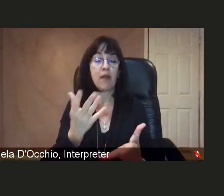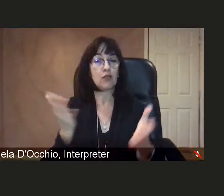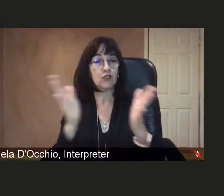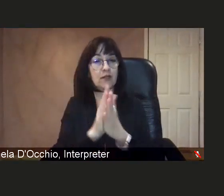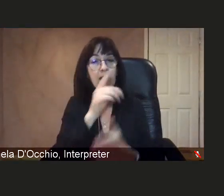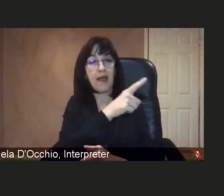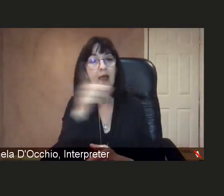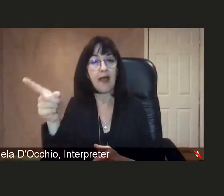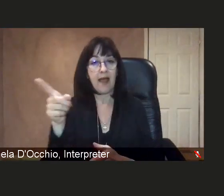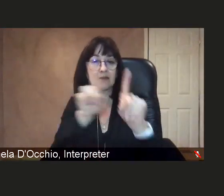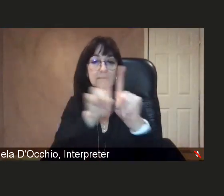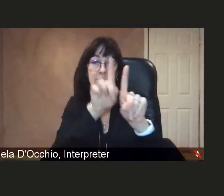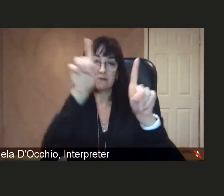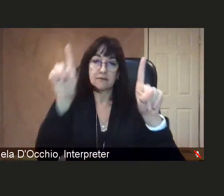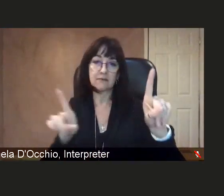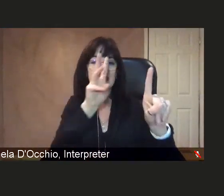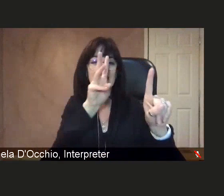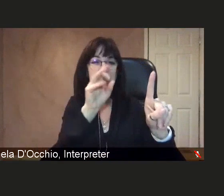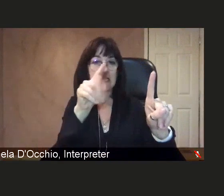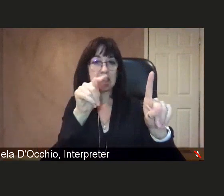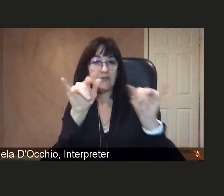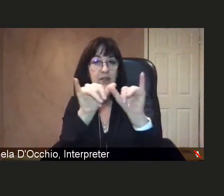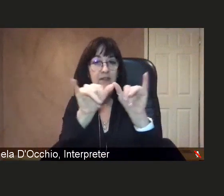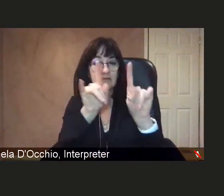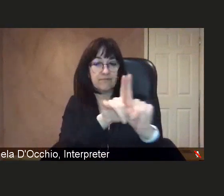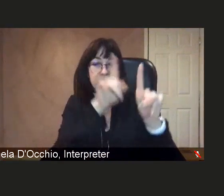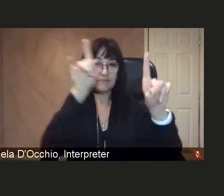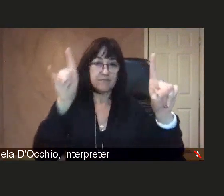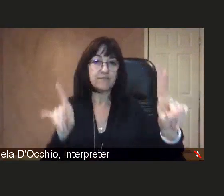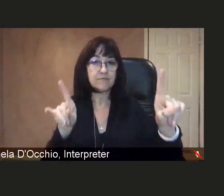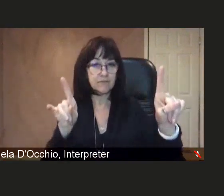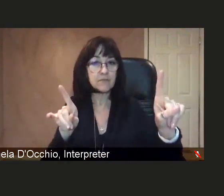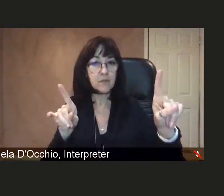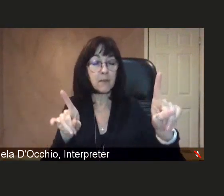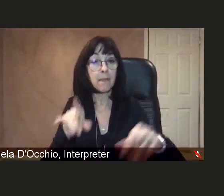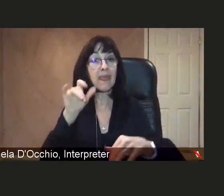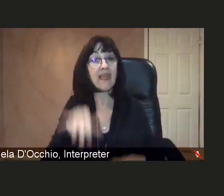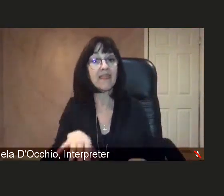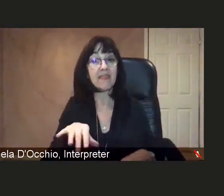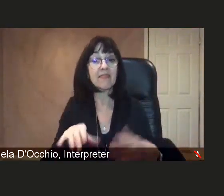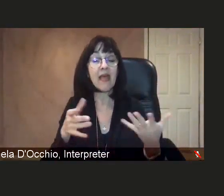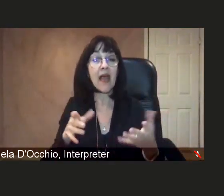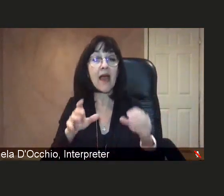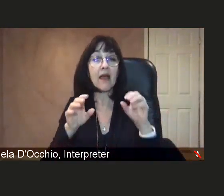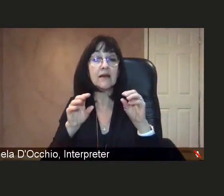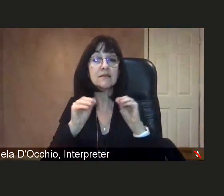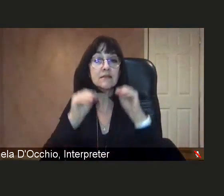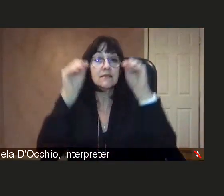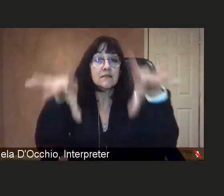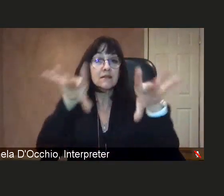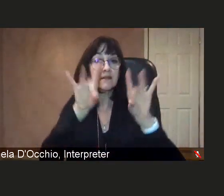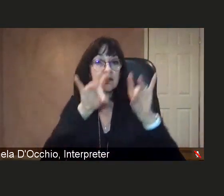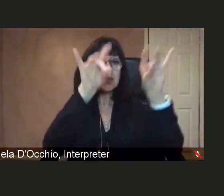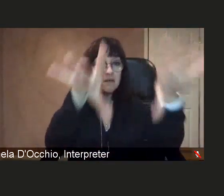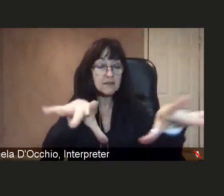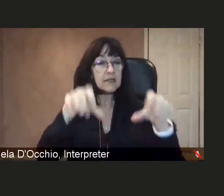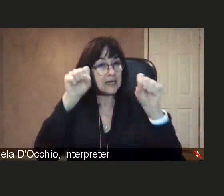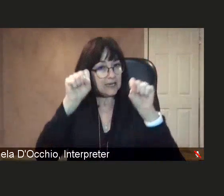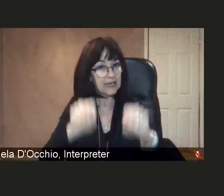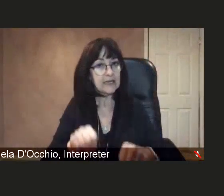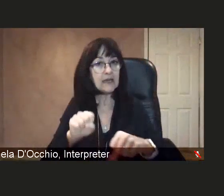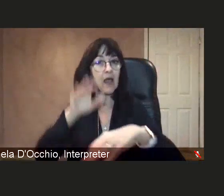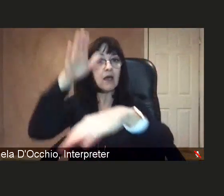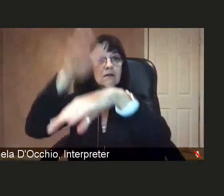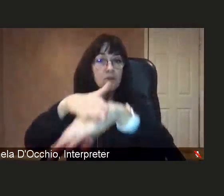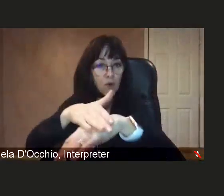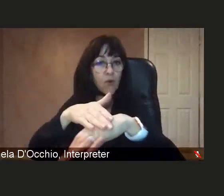6 feet apart. These droplets can land on someone within that 6 feet, or it can actually land on